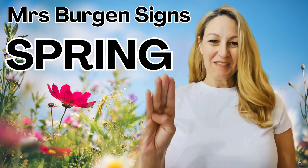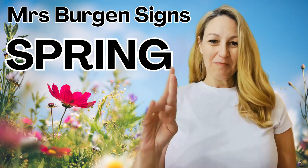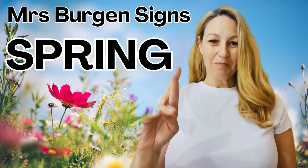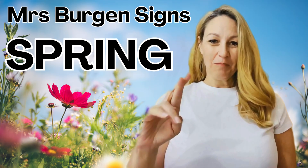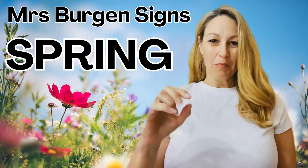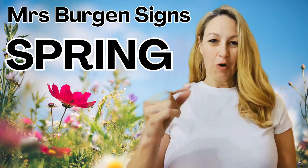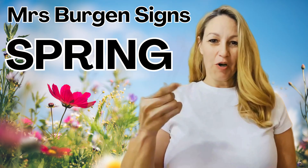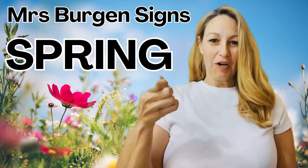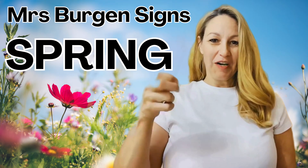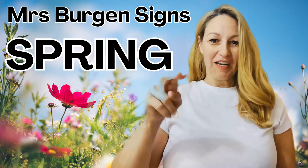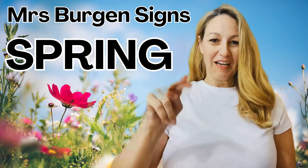Mrs. Bergen.